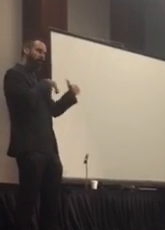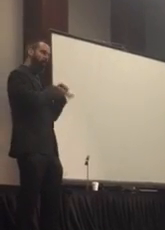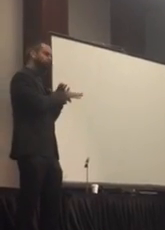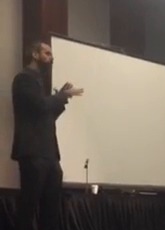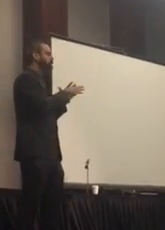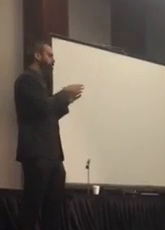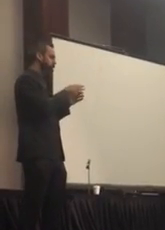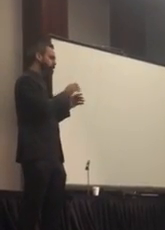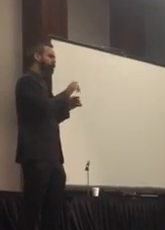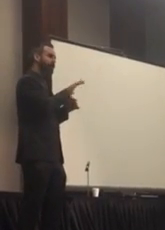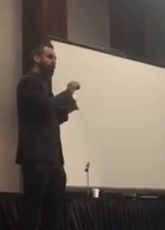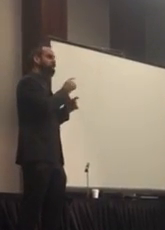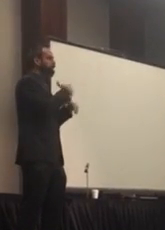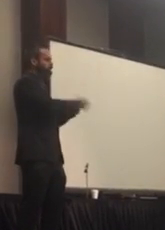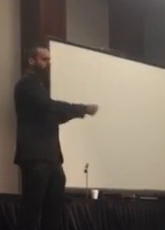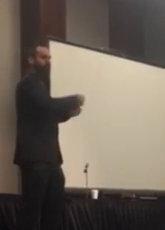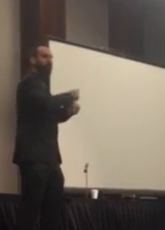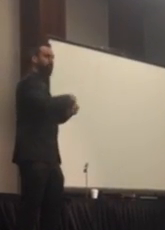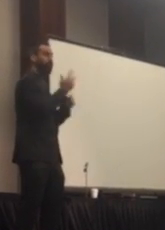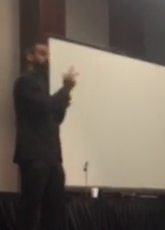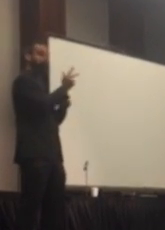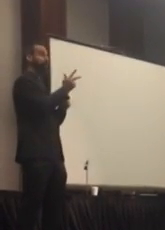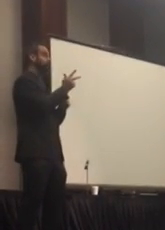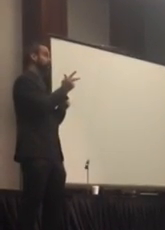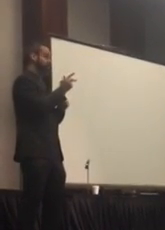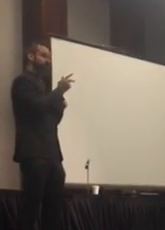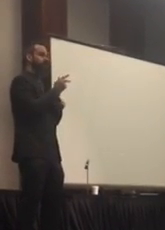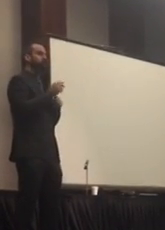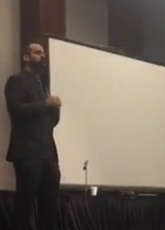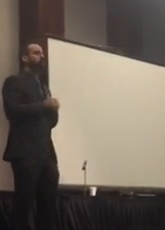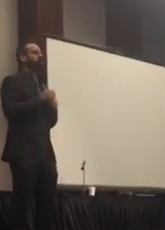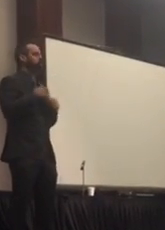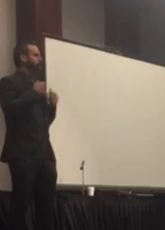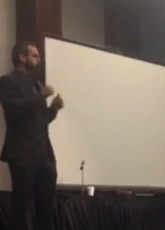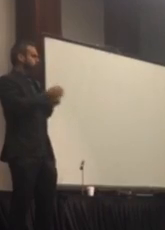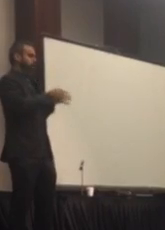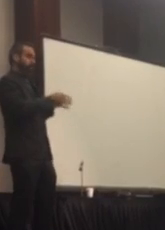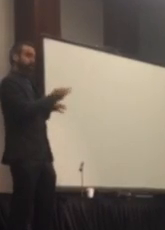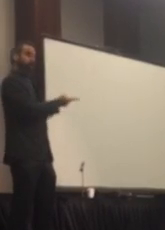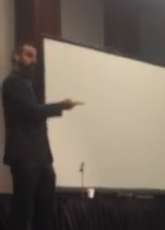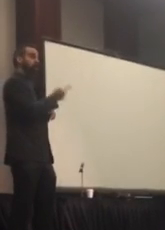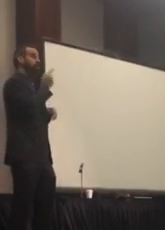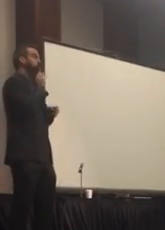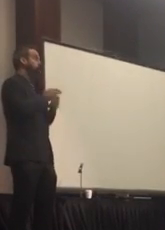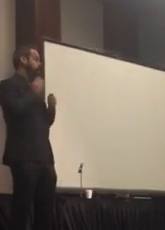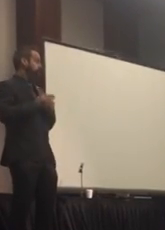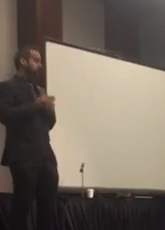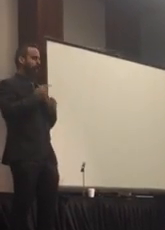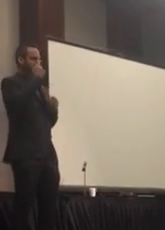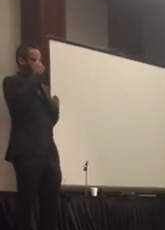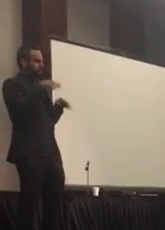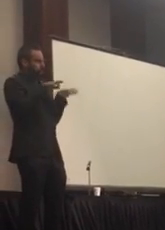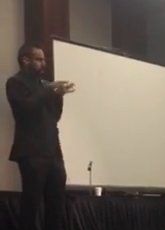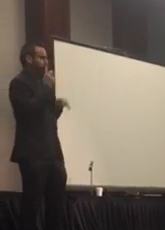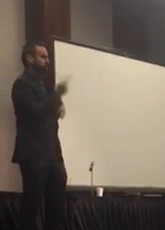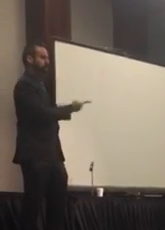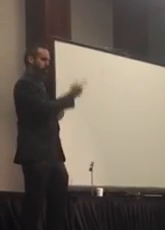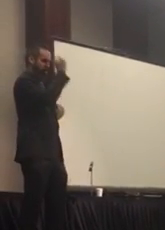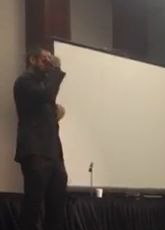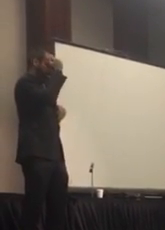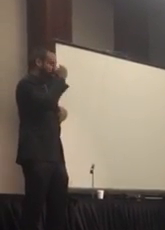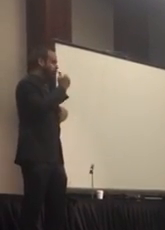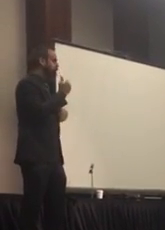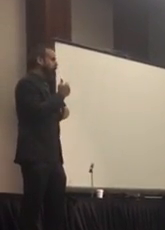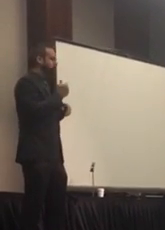out of time, right? But that was the 3-minute version. In other words, what I'm trying to explain to my daughters, and what I thought was important for them to know, is that